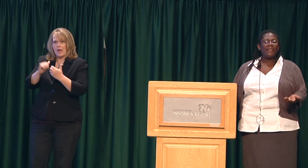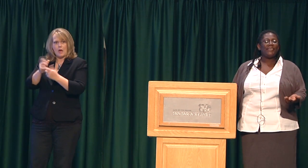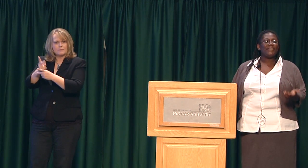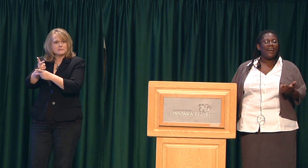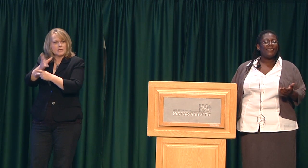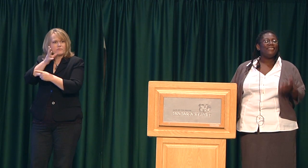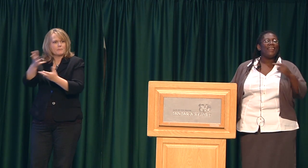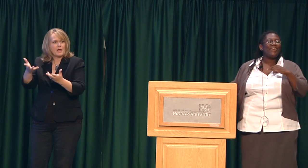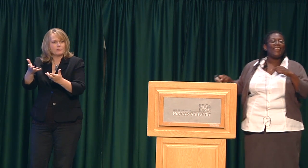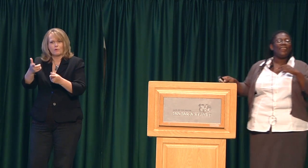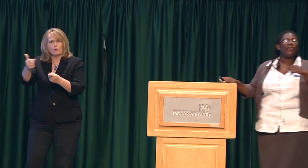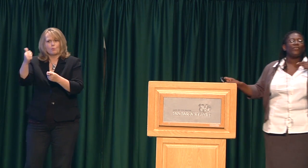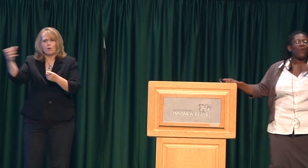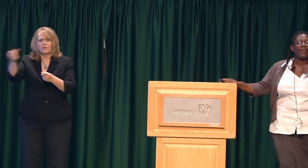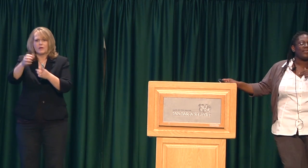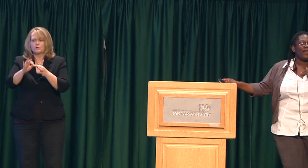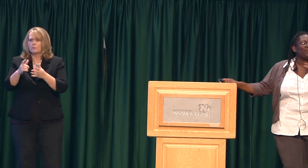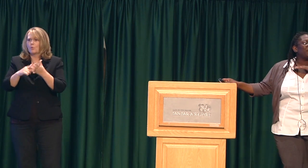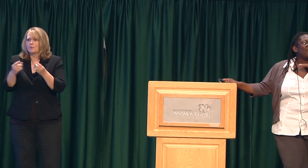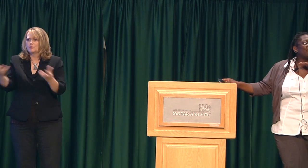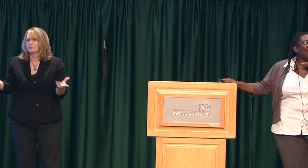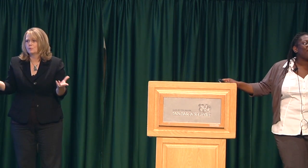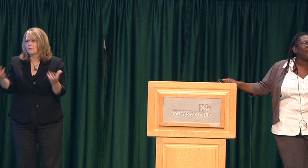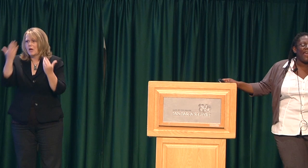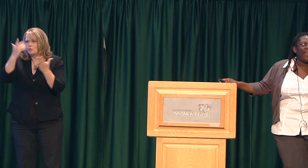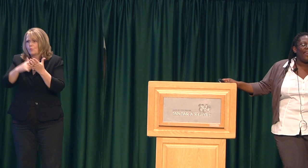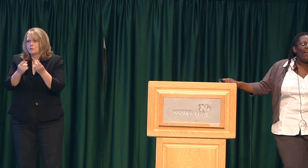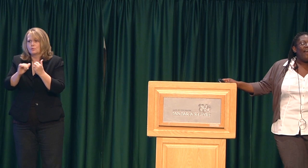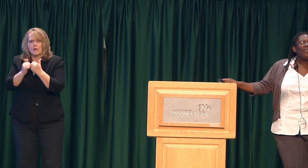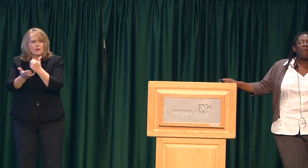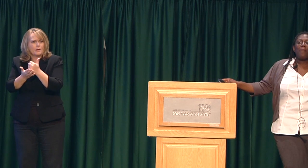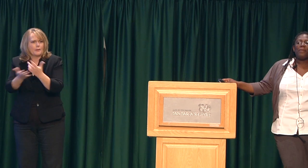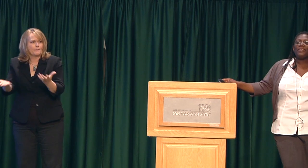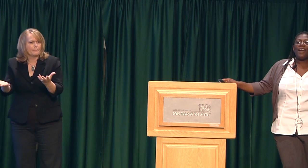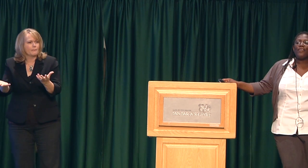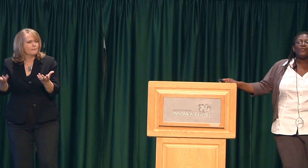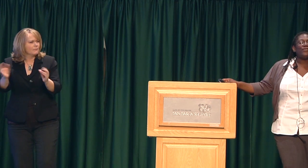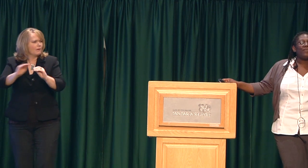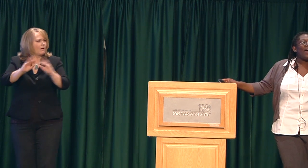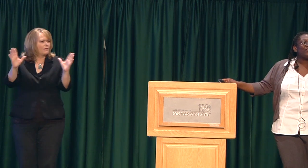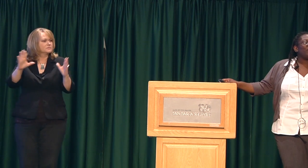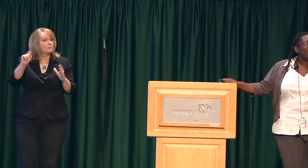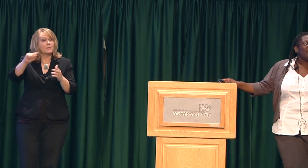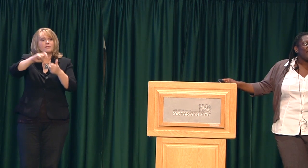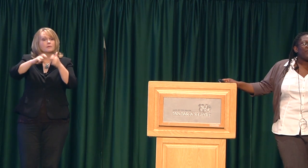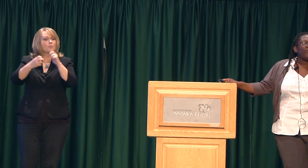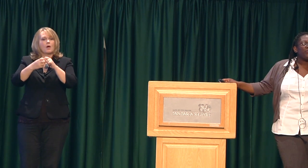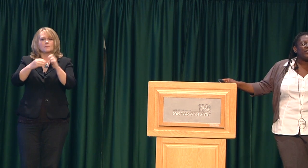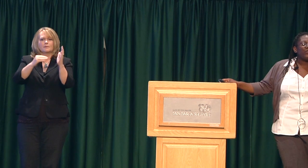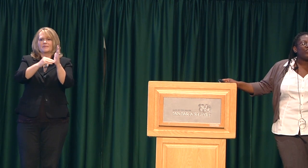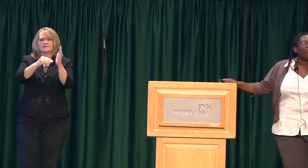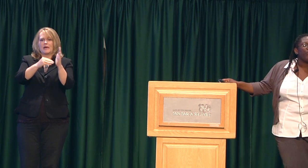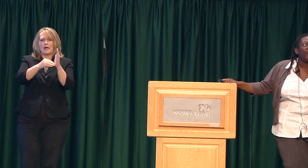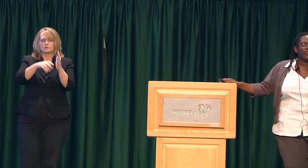seems basic to us. Nothing in here is rocket science. We see this every day. The problem is doctors do not do anything without